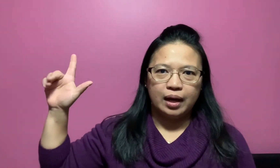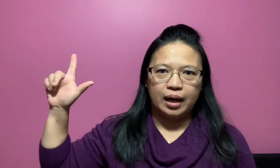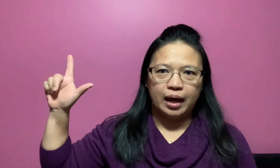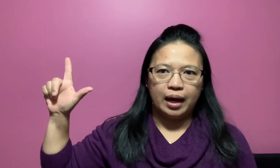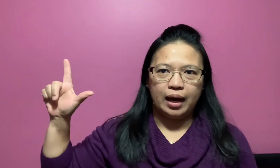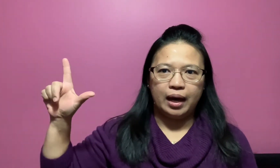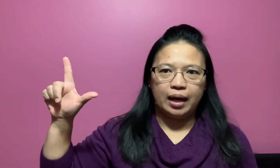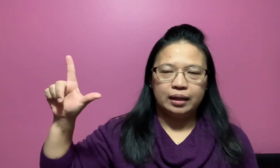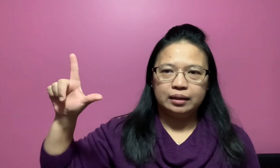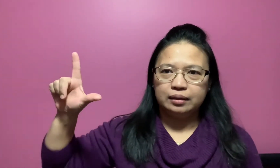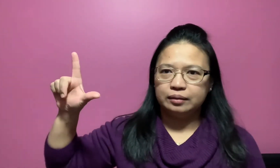L.